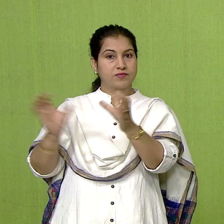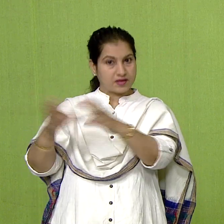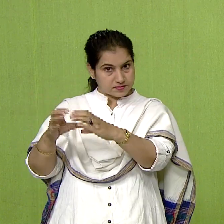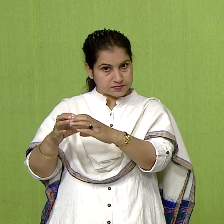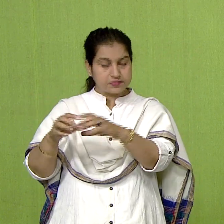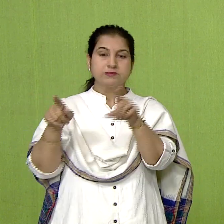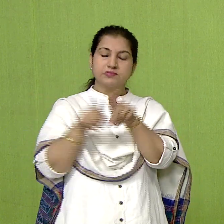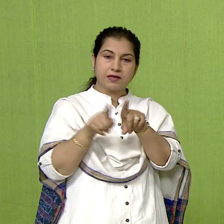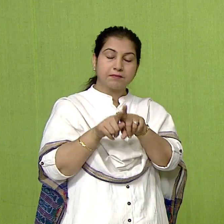and in